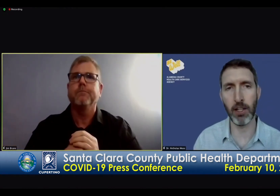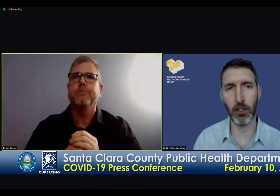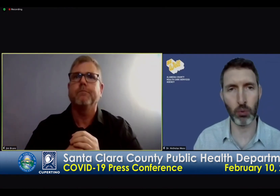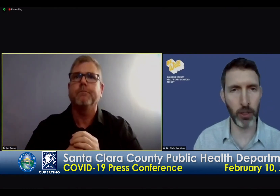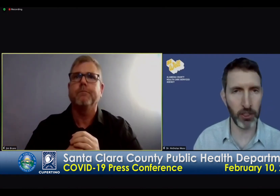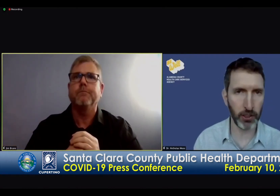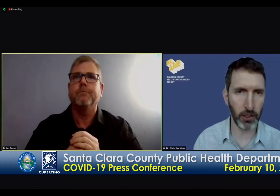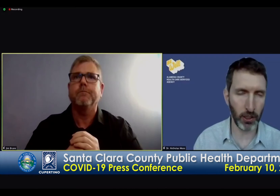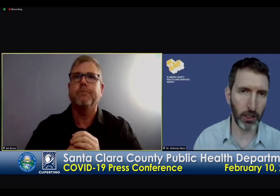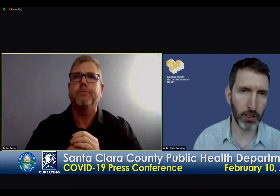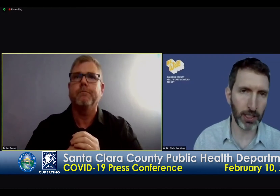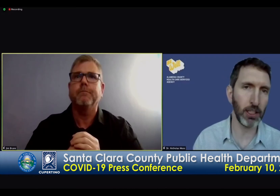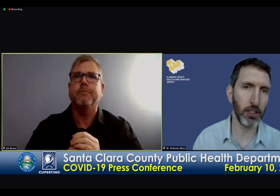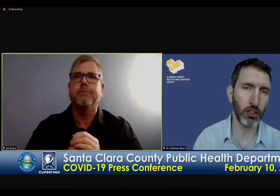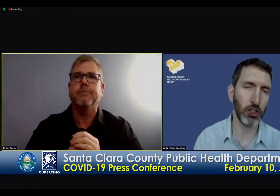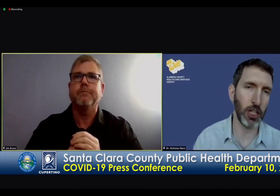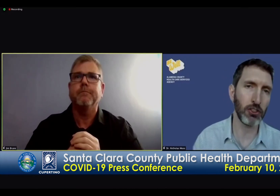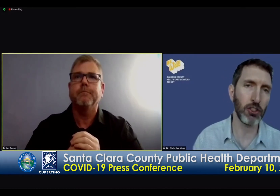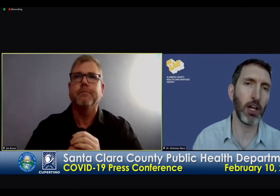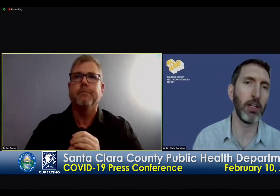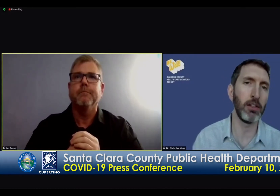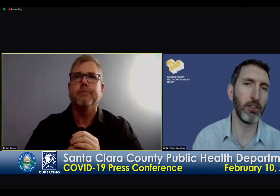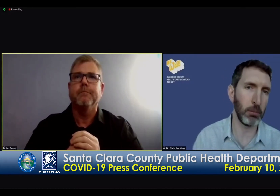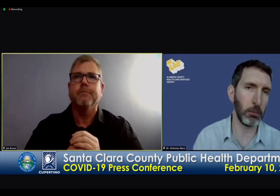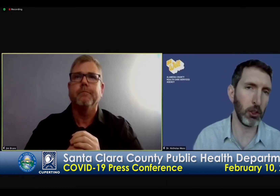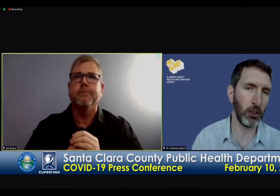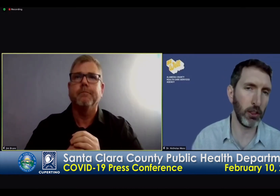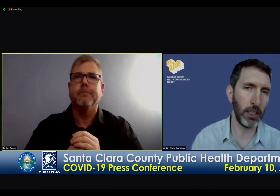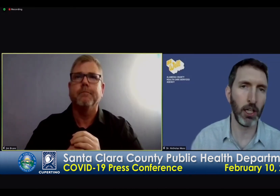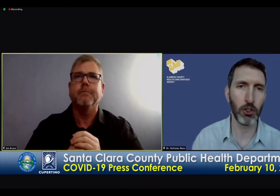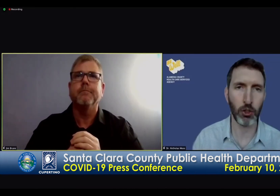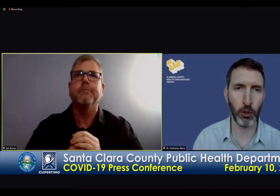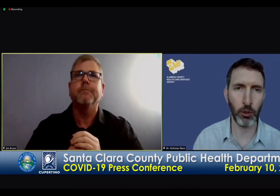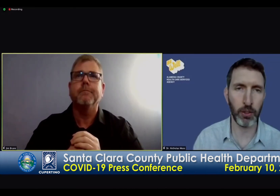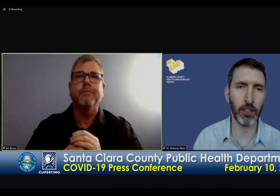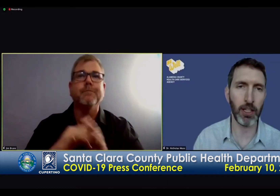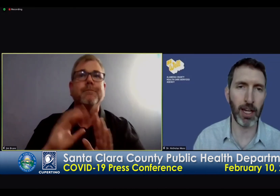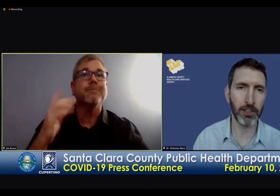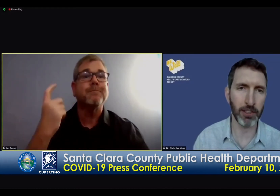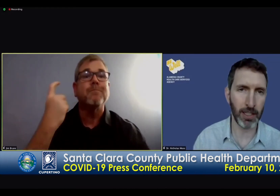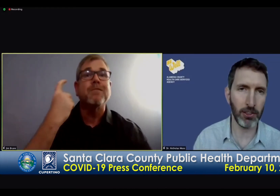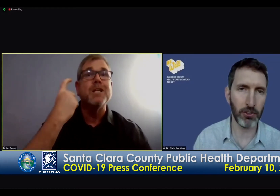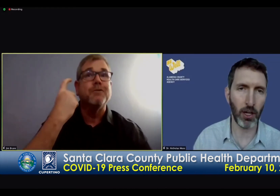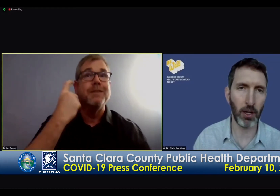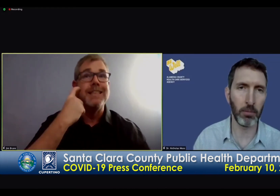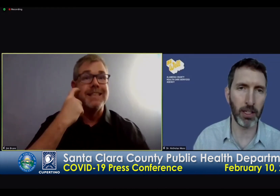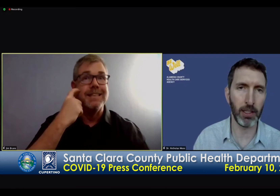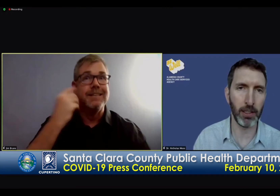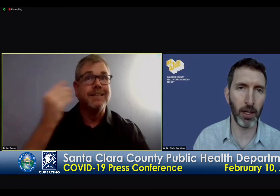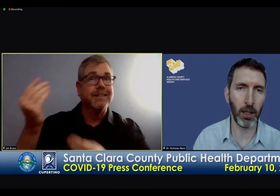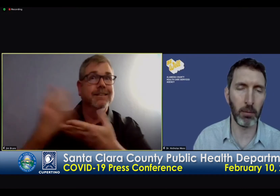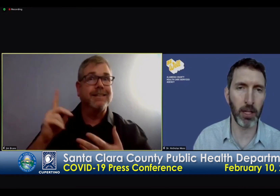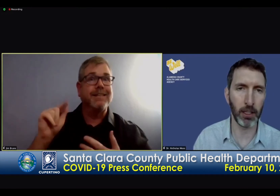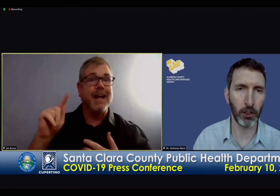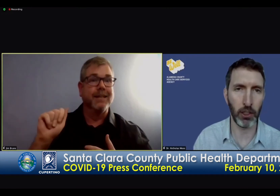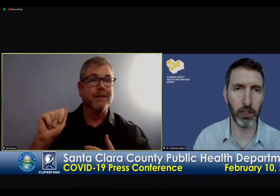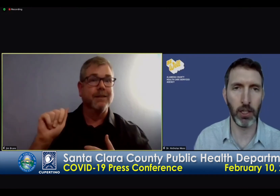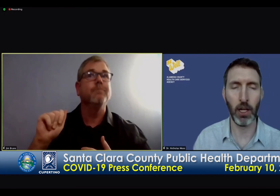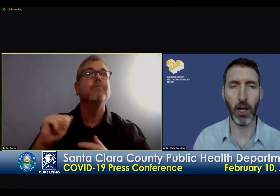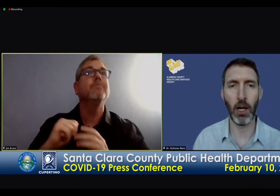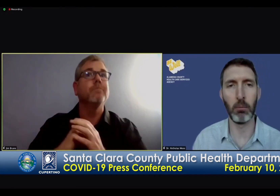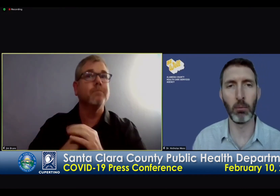there is recent data to suggest similarly true in the United States, that it